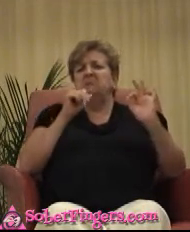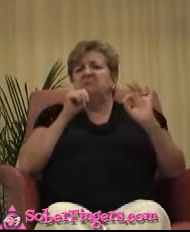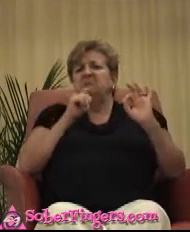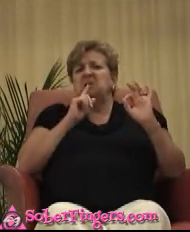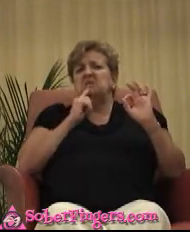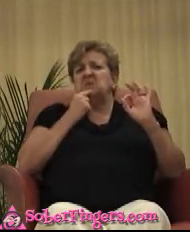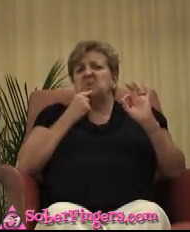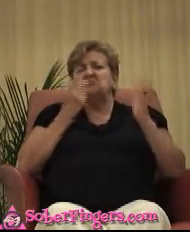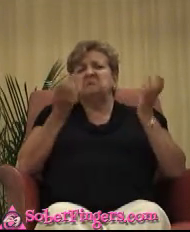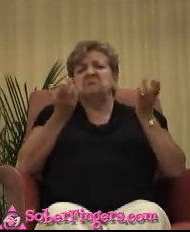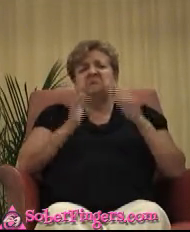They weren't,